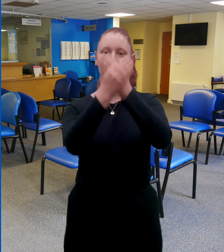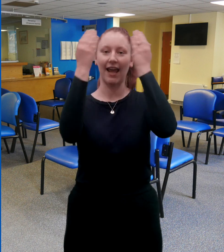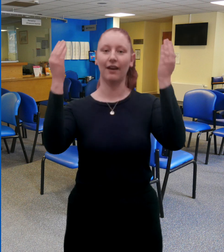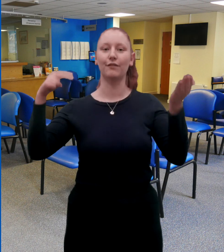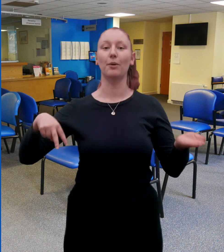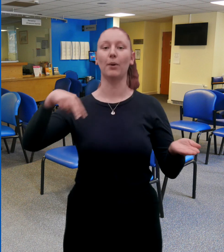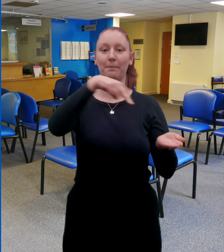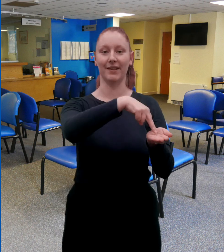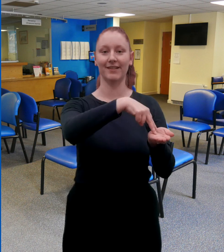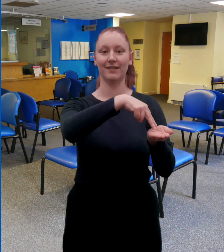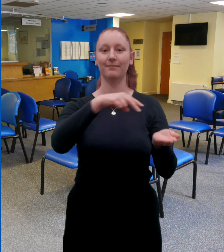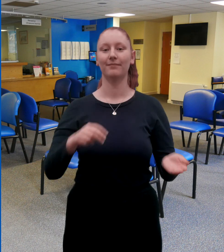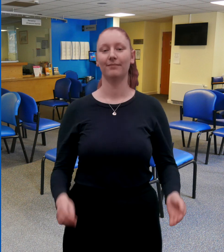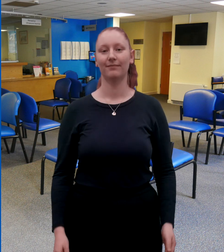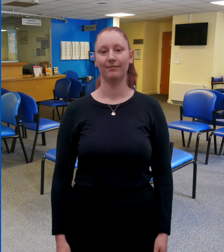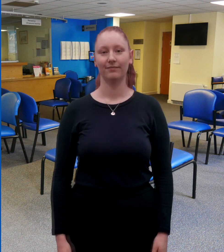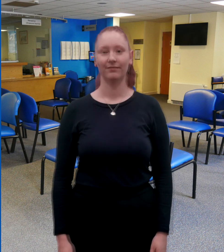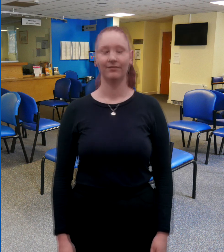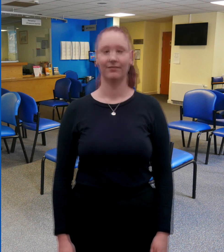On the day of your appointment,